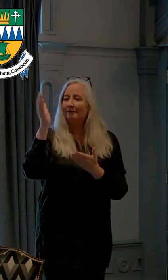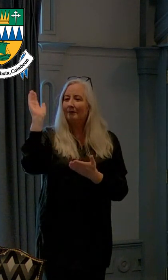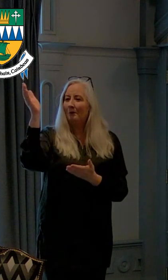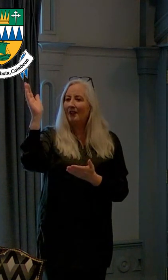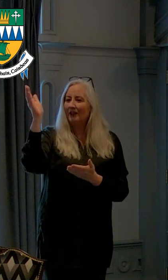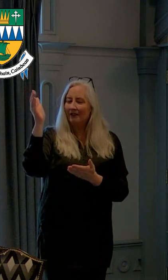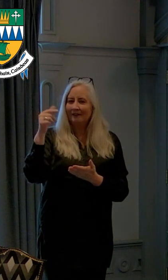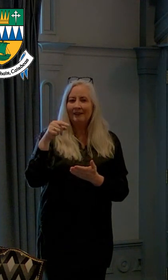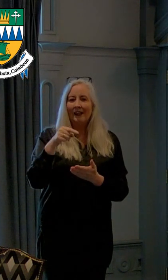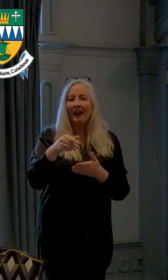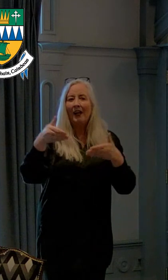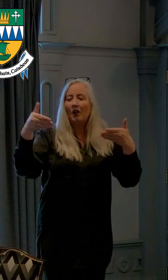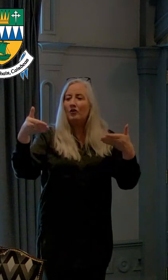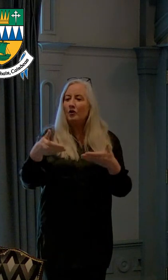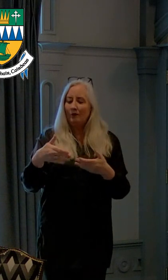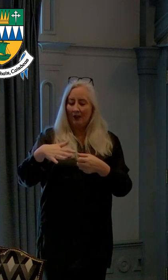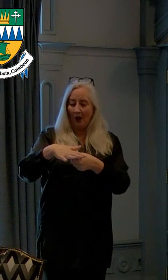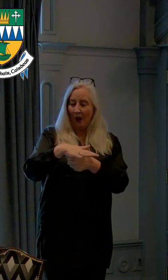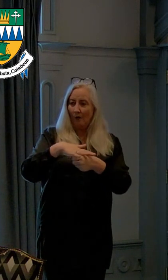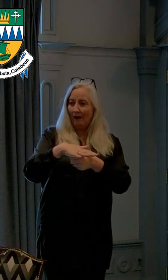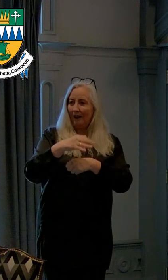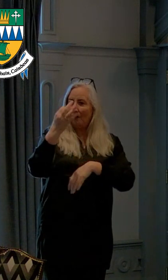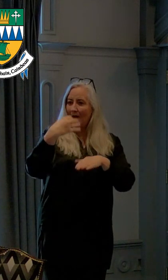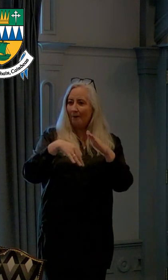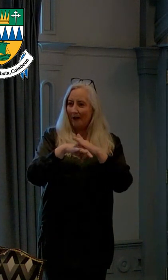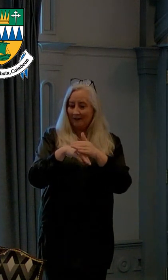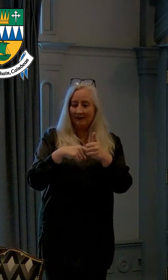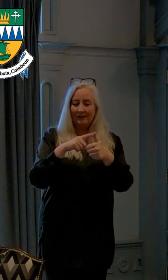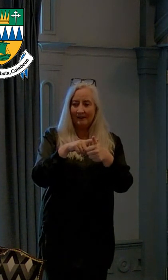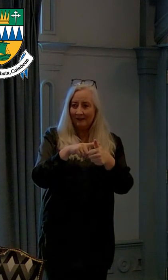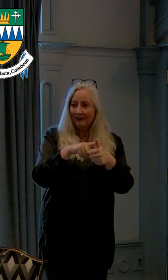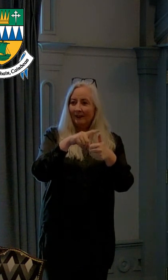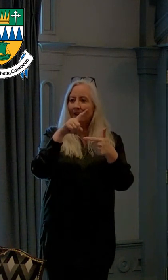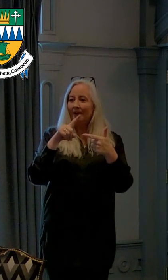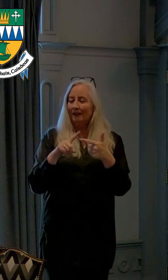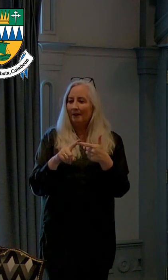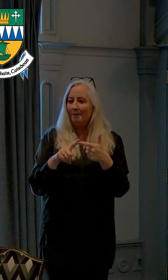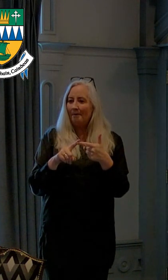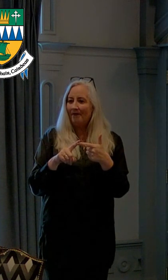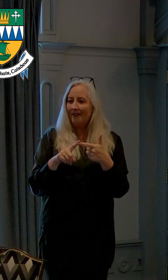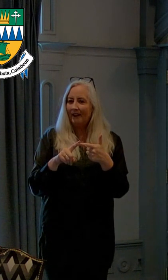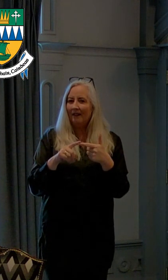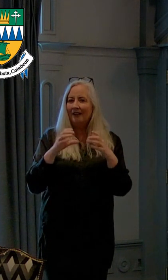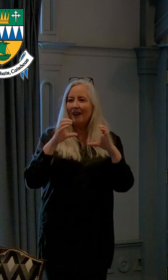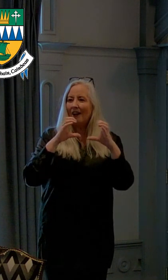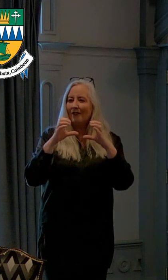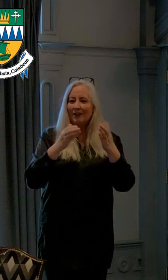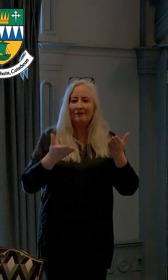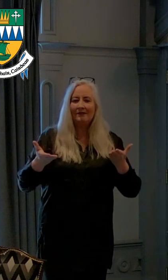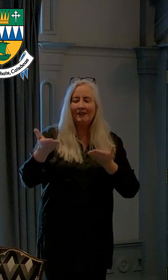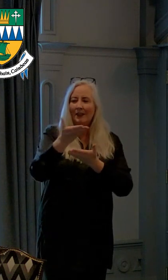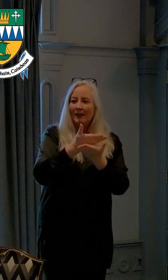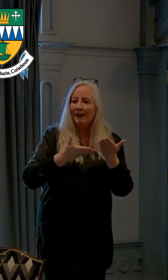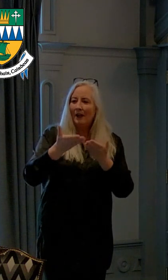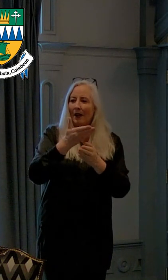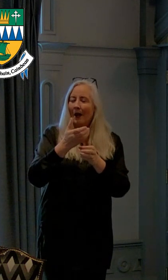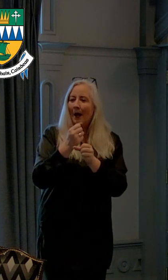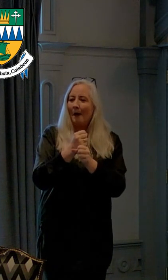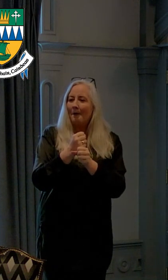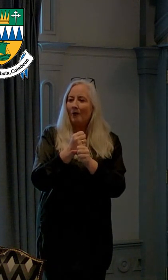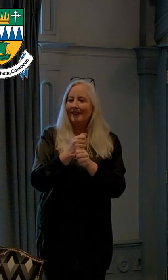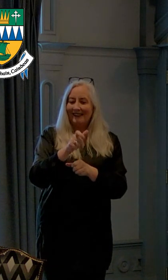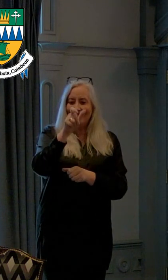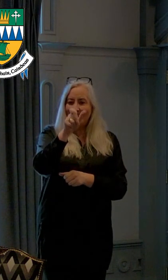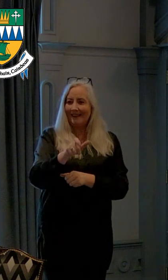on an introduction to local government. Then we're going to have a conversation around the whole area of active